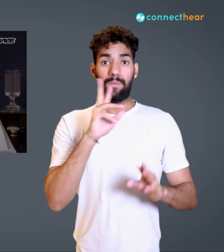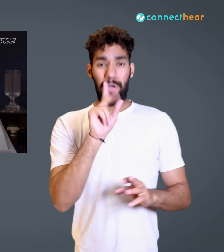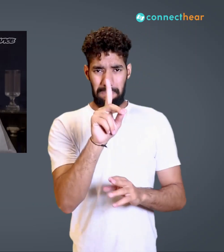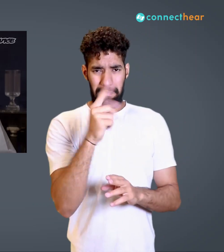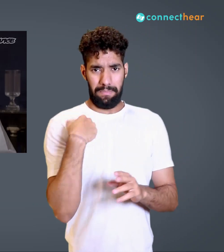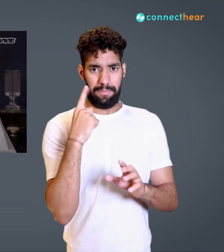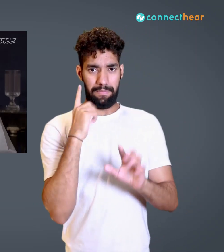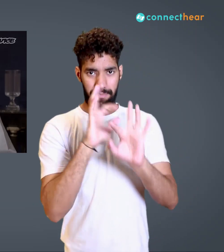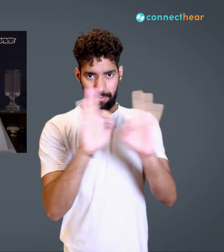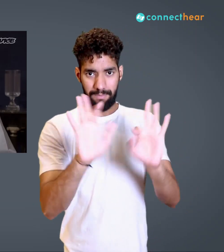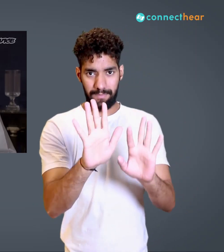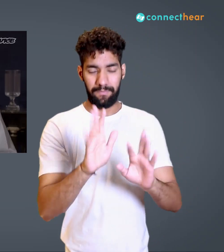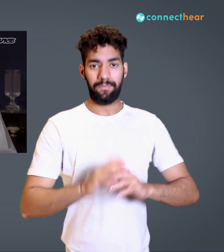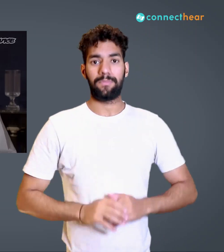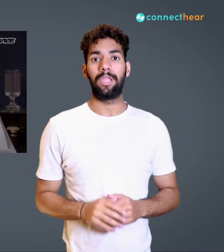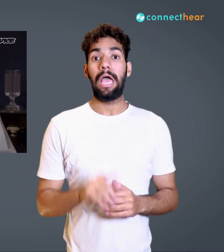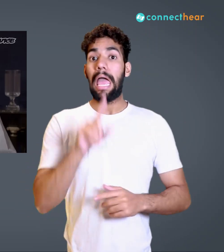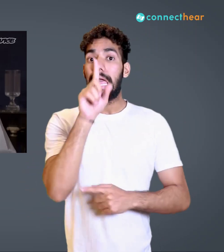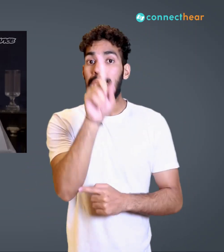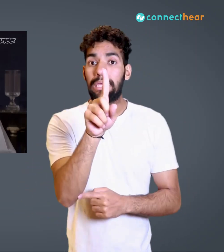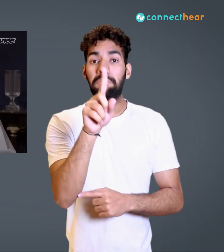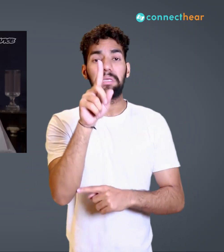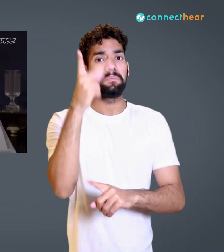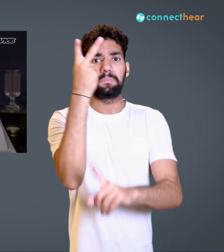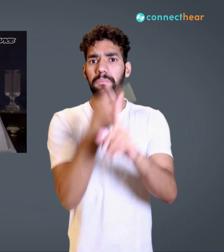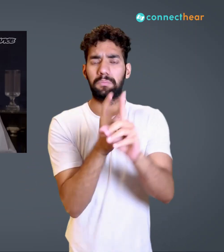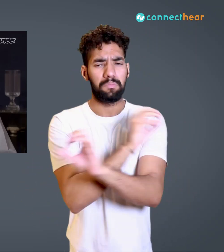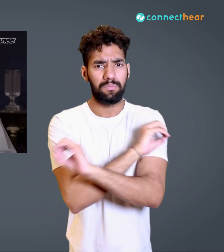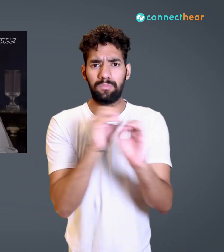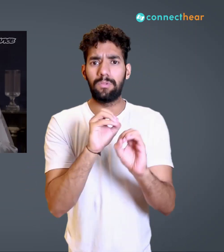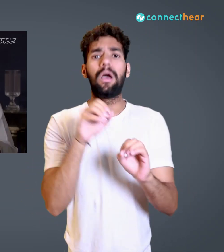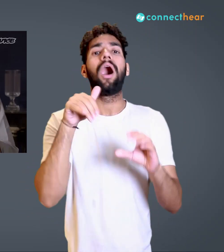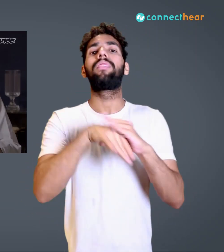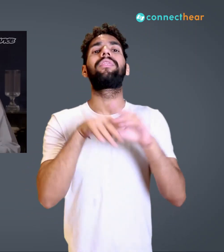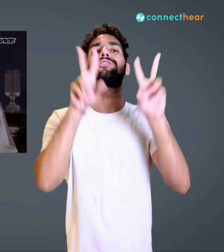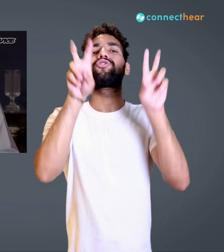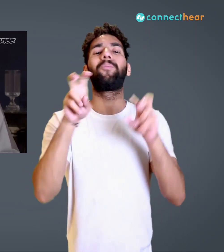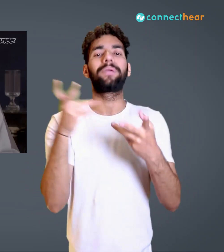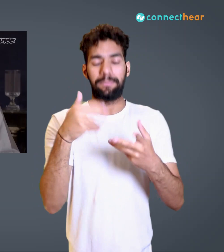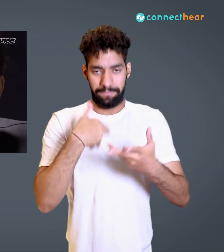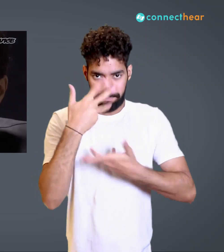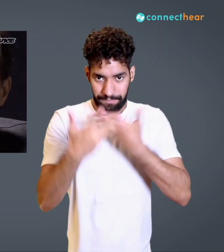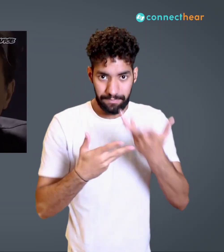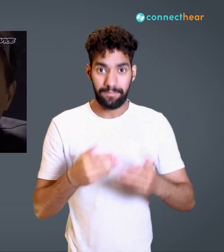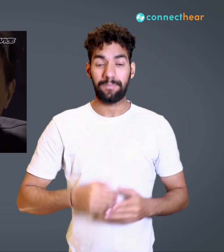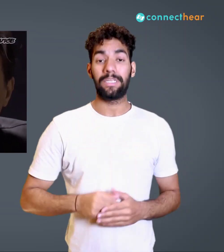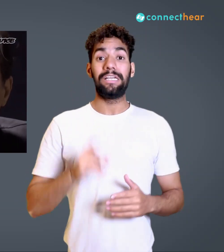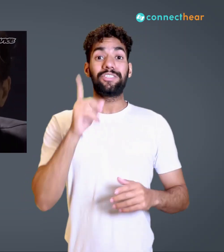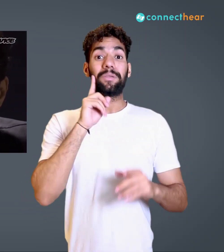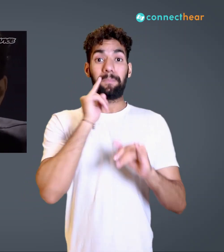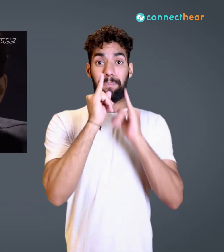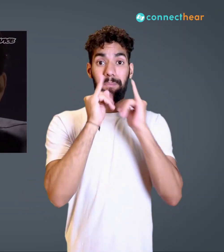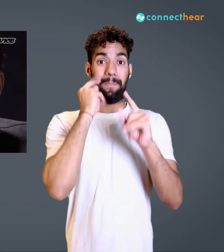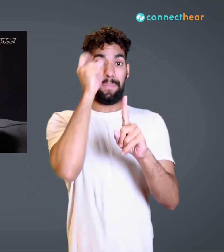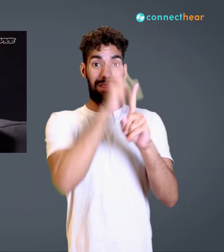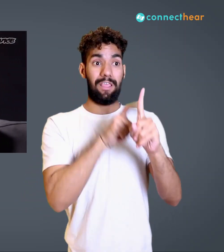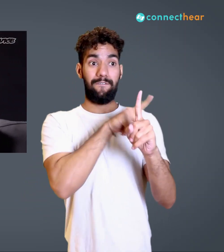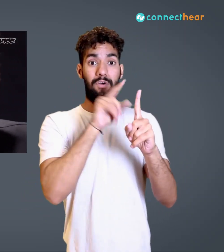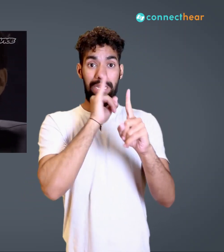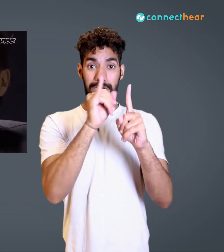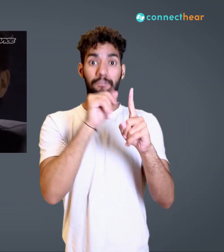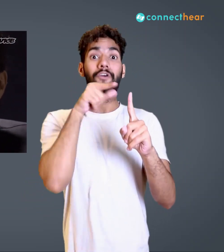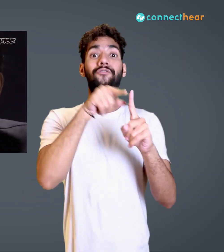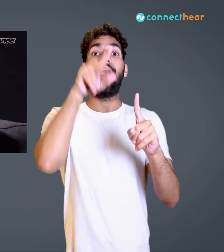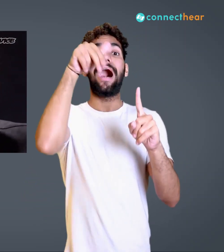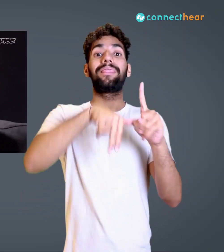who... Let me just complete it. So not one by my government. What happened was the journalist who got into trouble